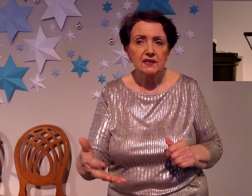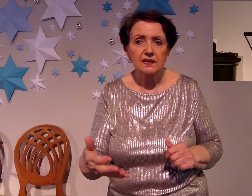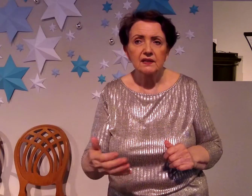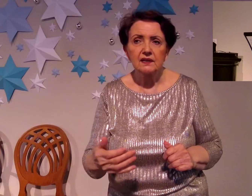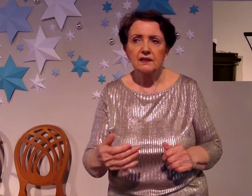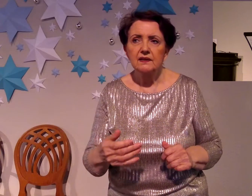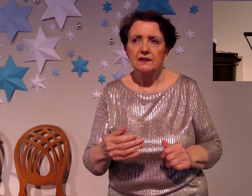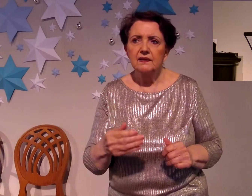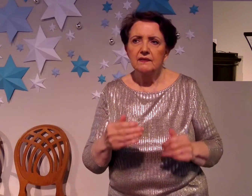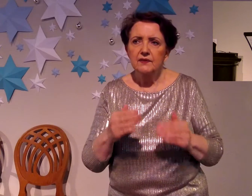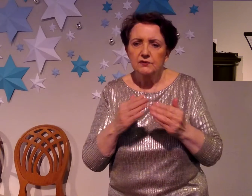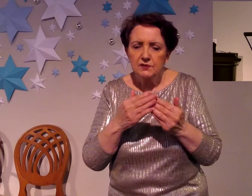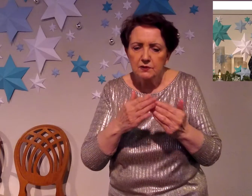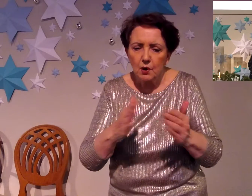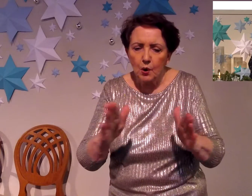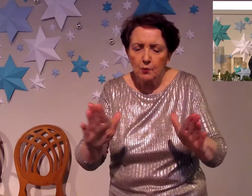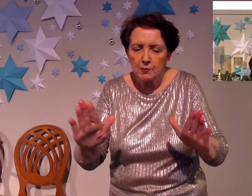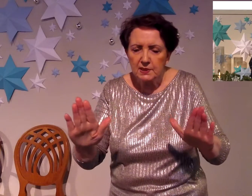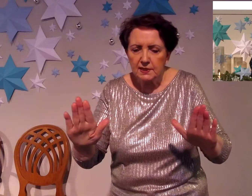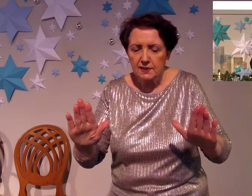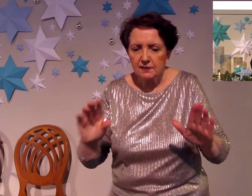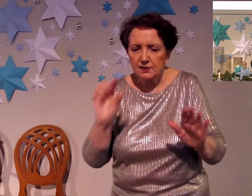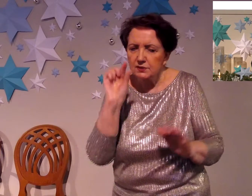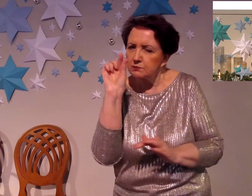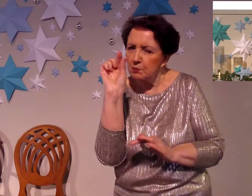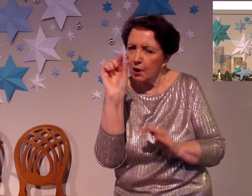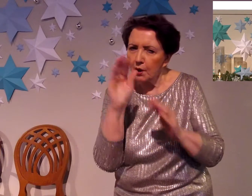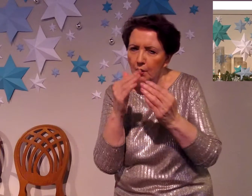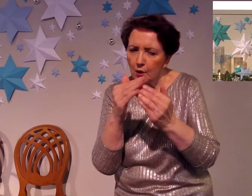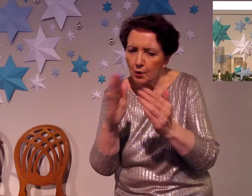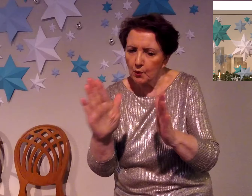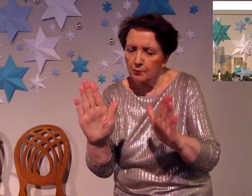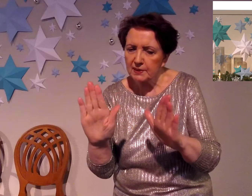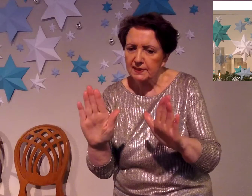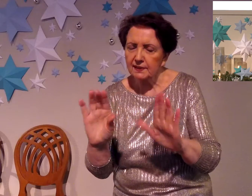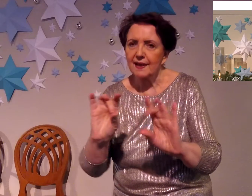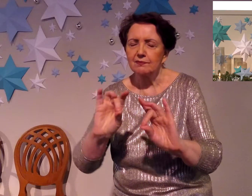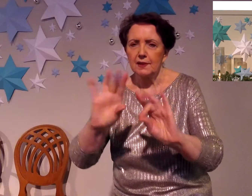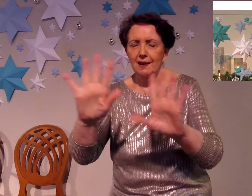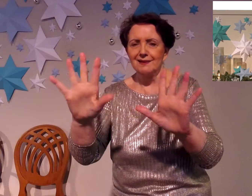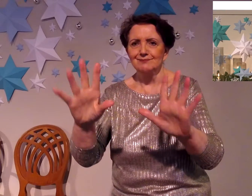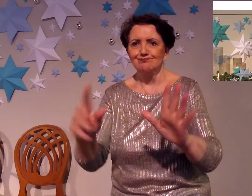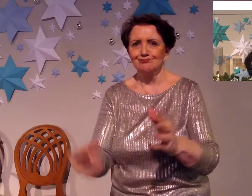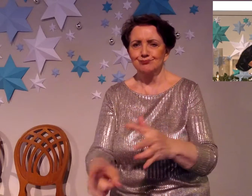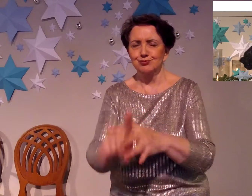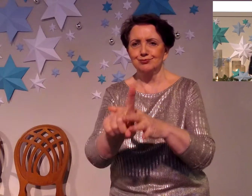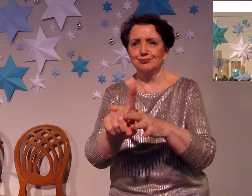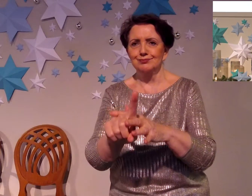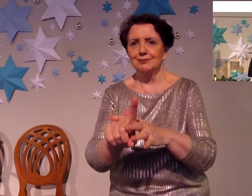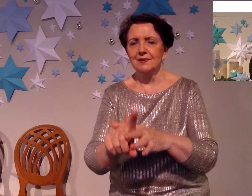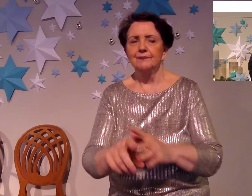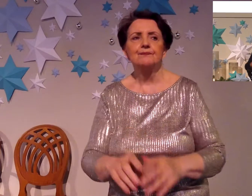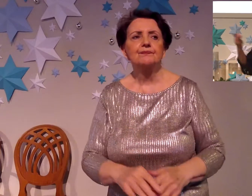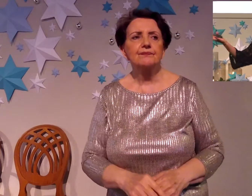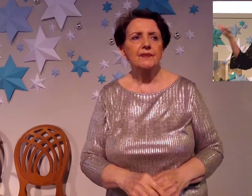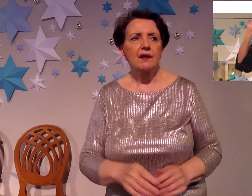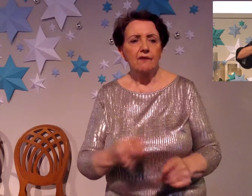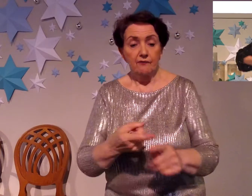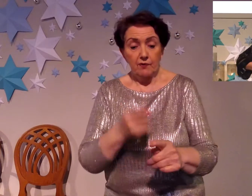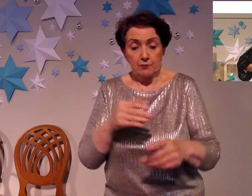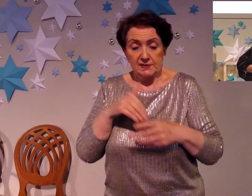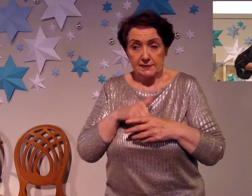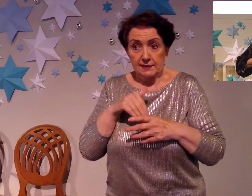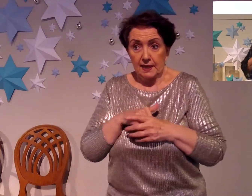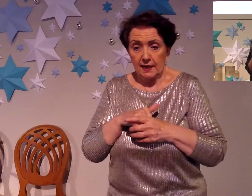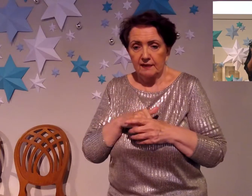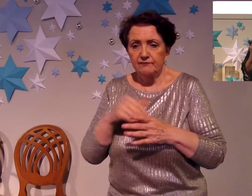tiny opening. There's a tiny opening for the light, right? The light that comes from within, the light that comes